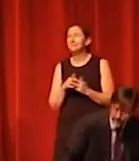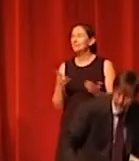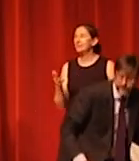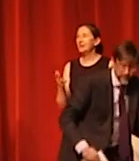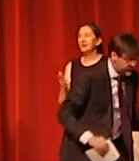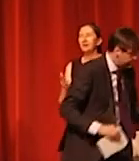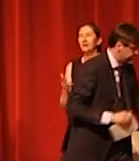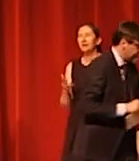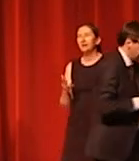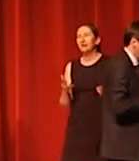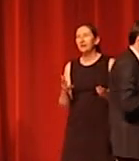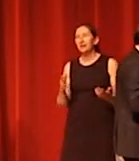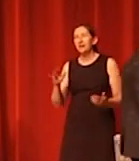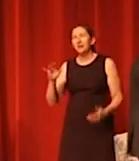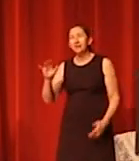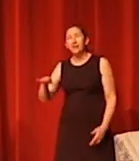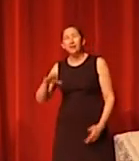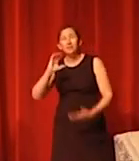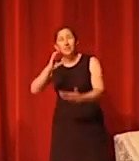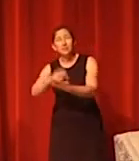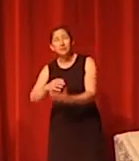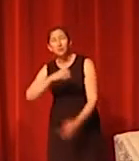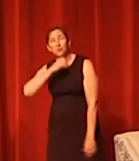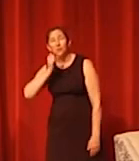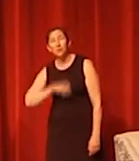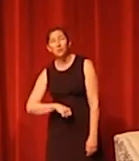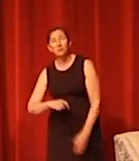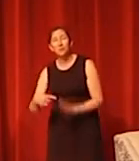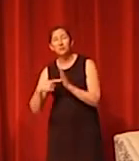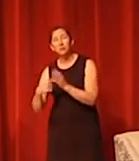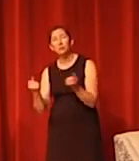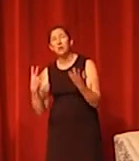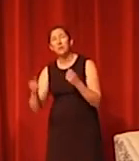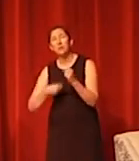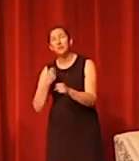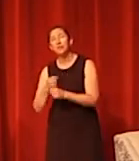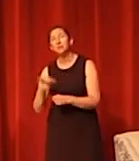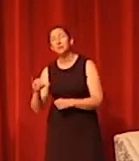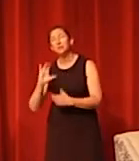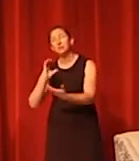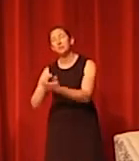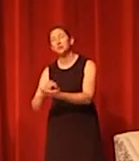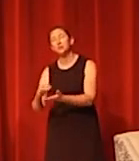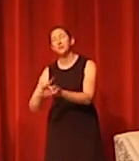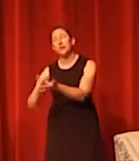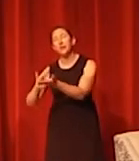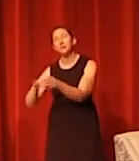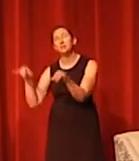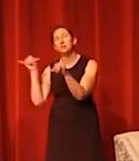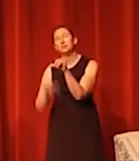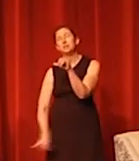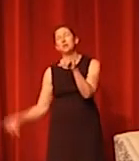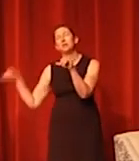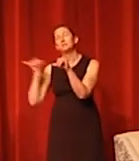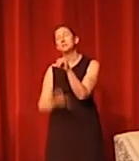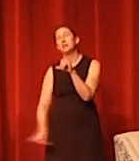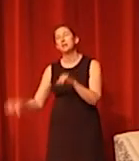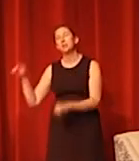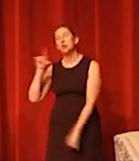showed it for so many years, I started showing at the bottom how many years I've been showing it, because we had no new therapies for 20